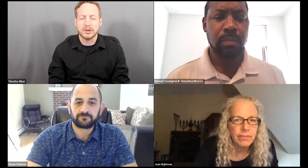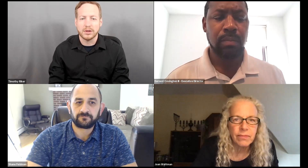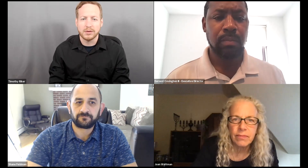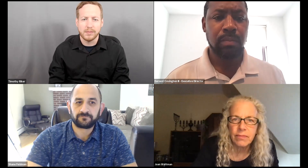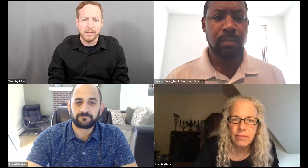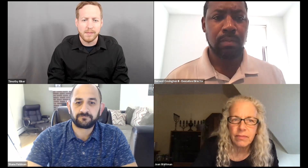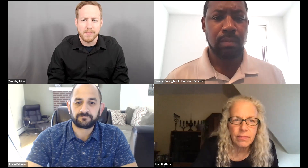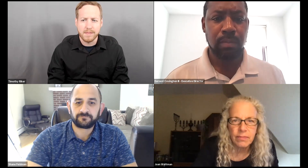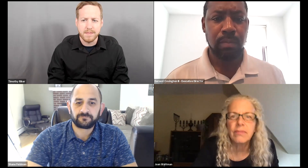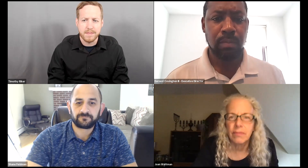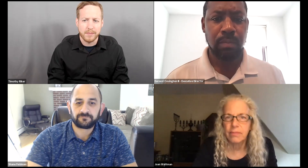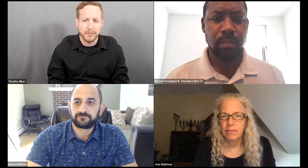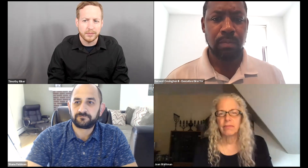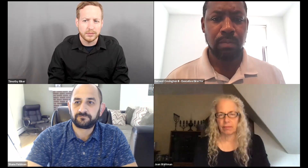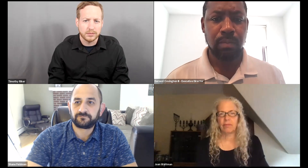Here we go.